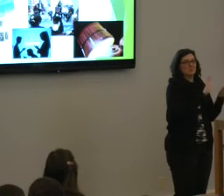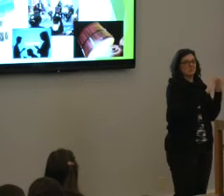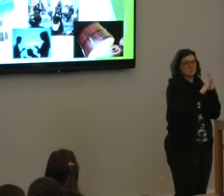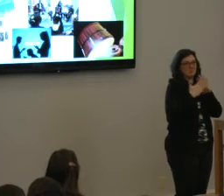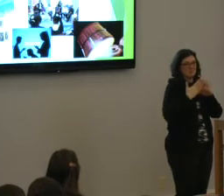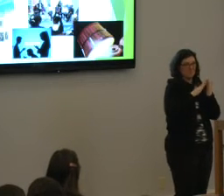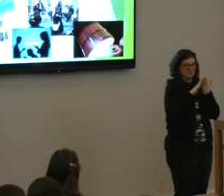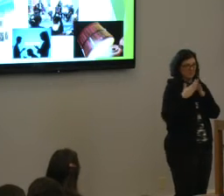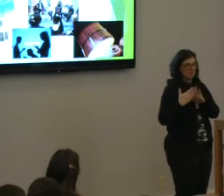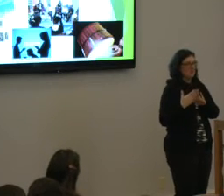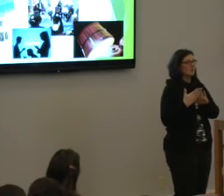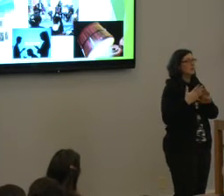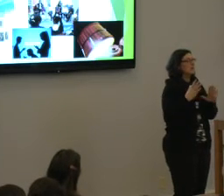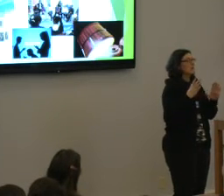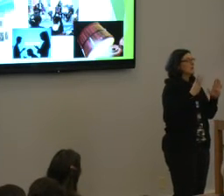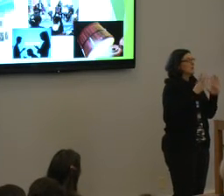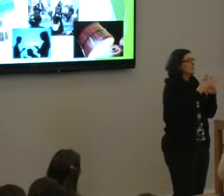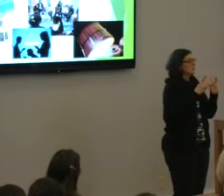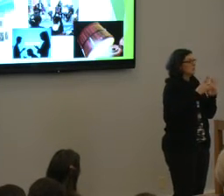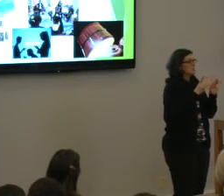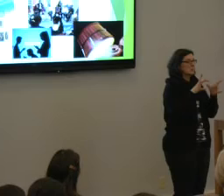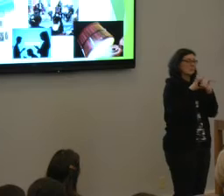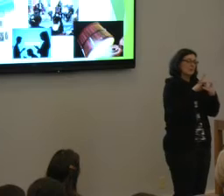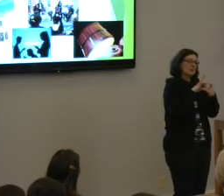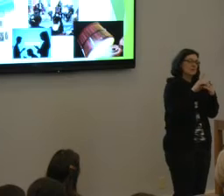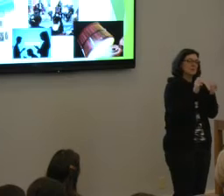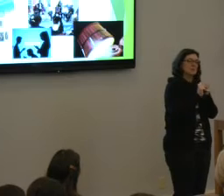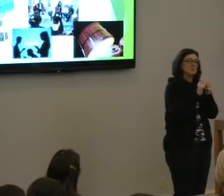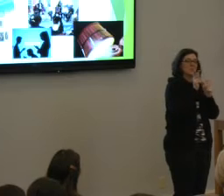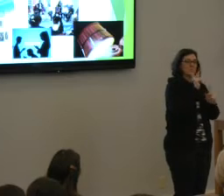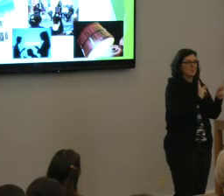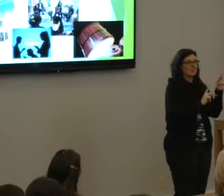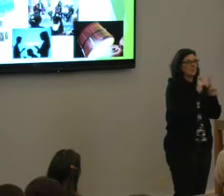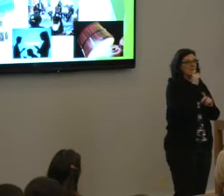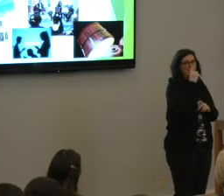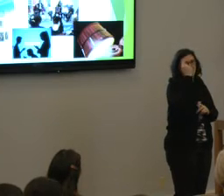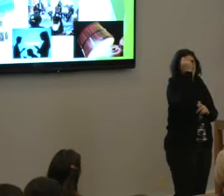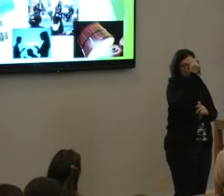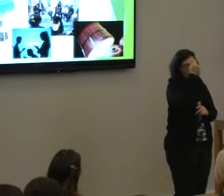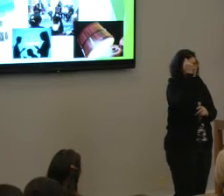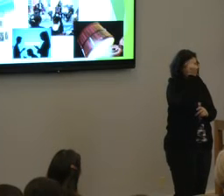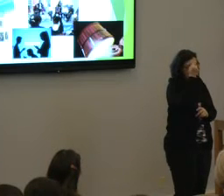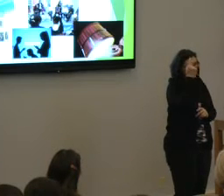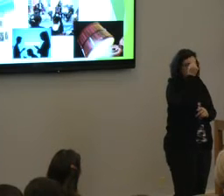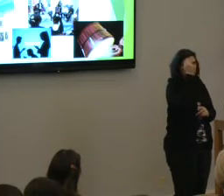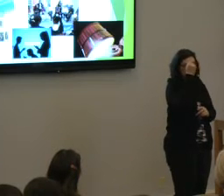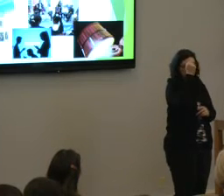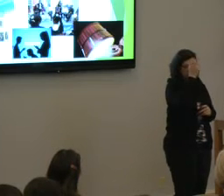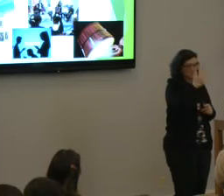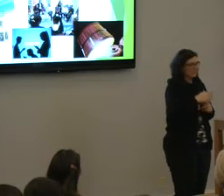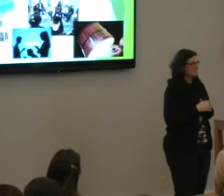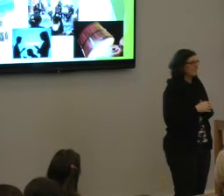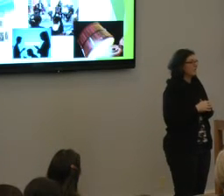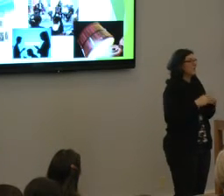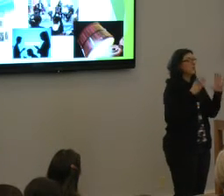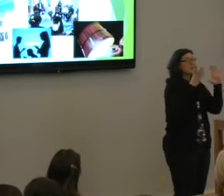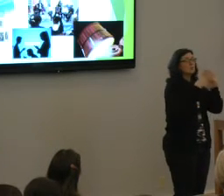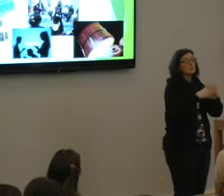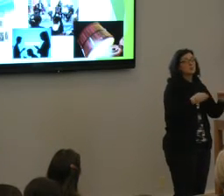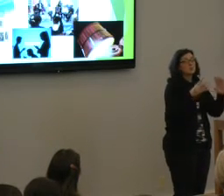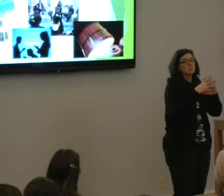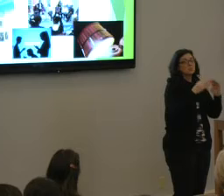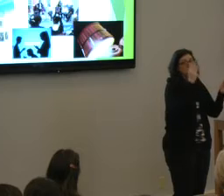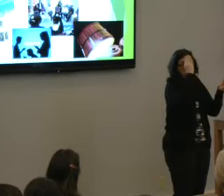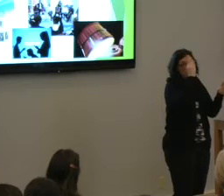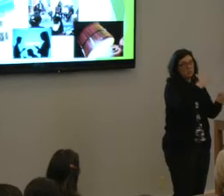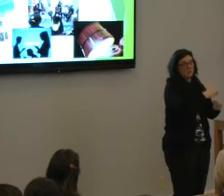language that we use to connect with people. It's not going to be theory or theology, it's story. And so share those stories